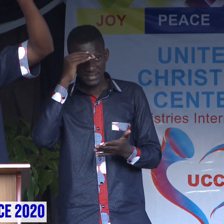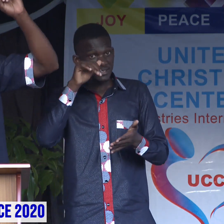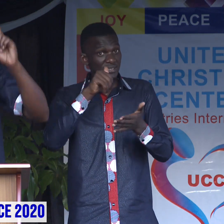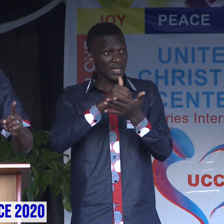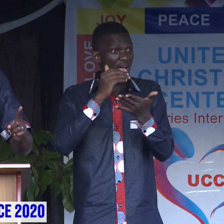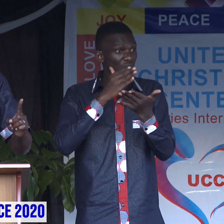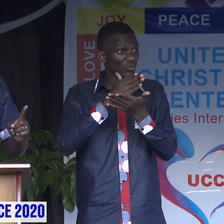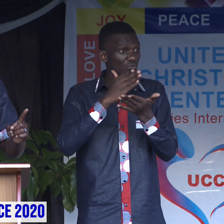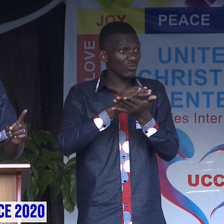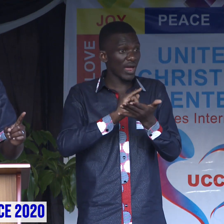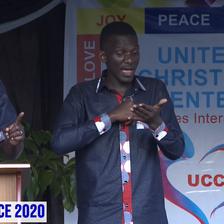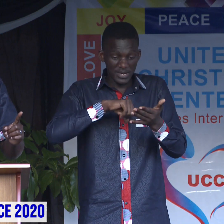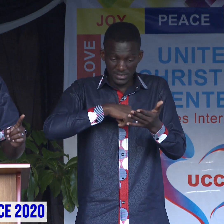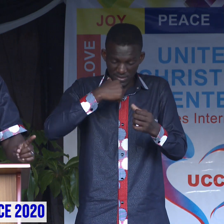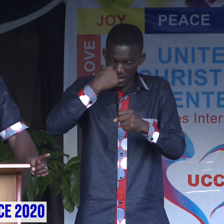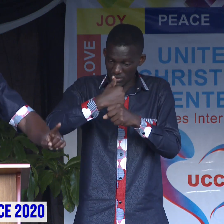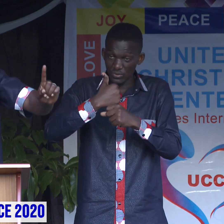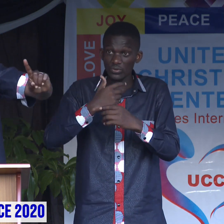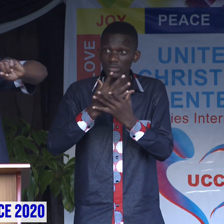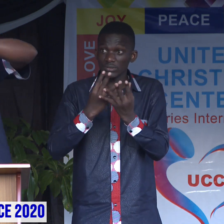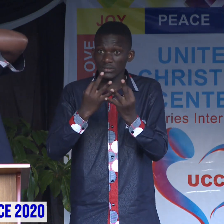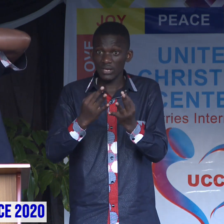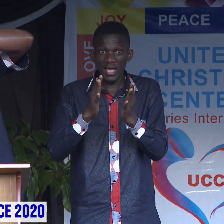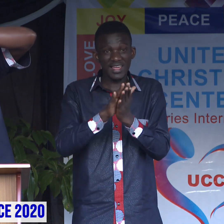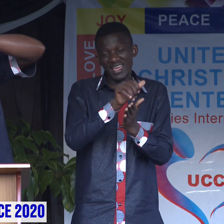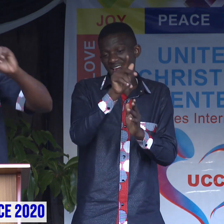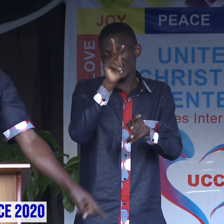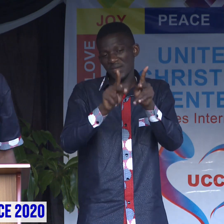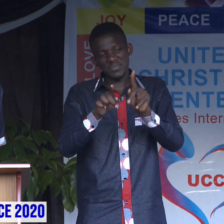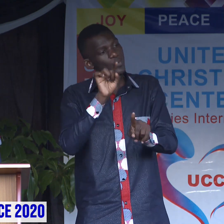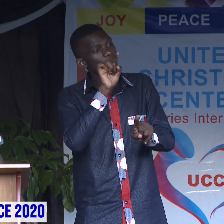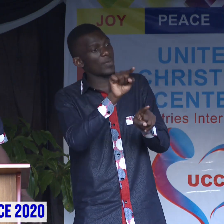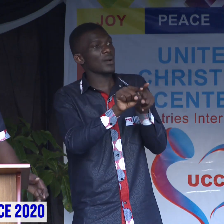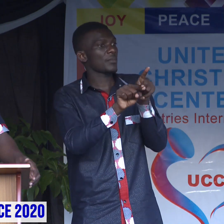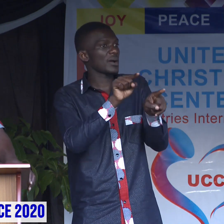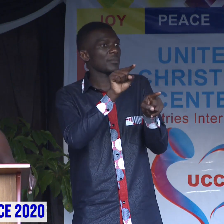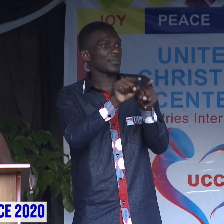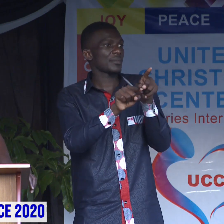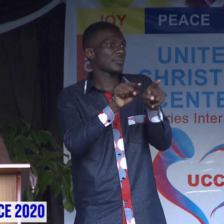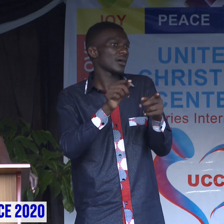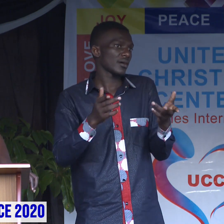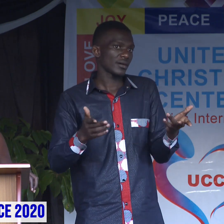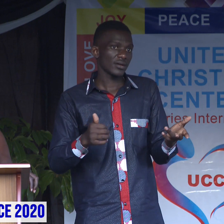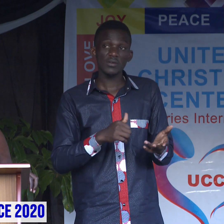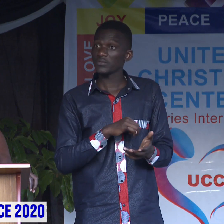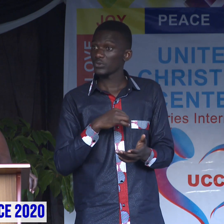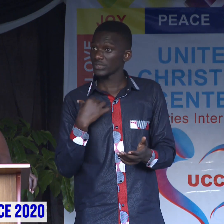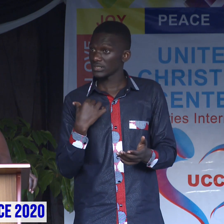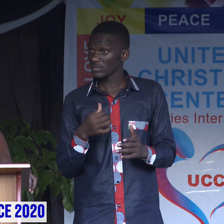also do something. That I can also do something. And others refuse to go with